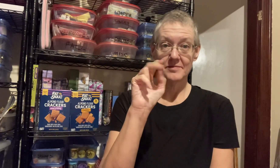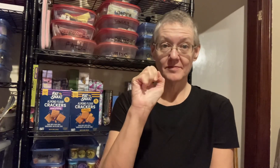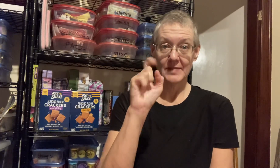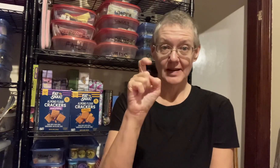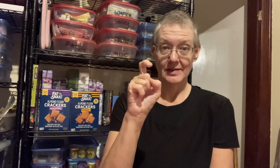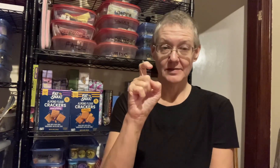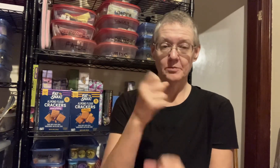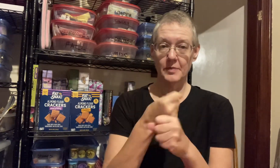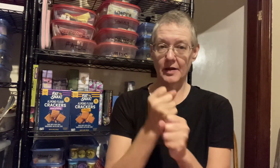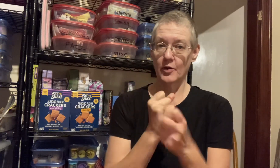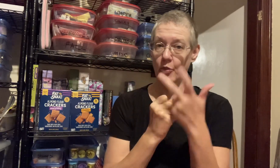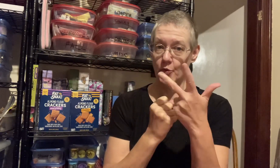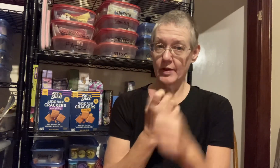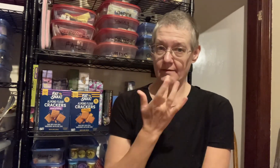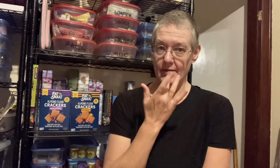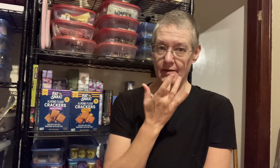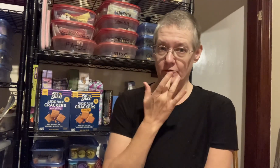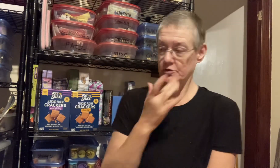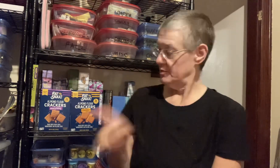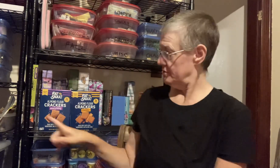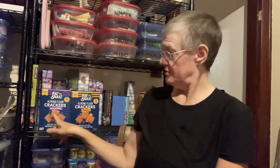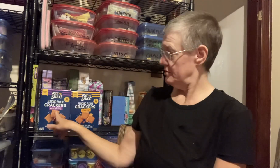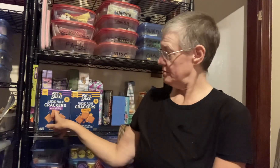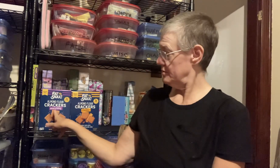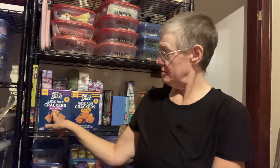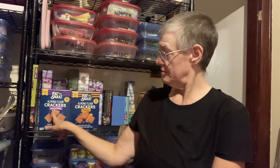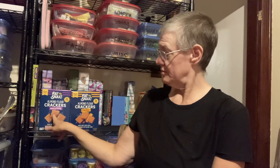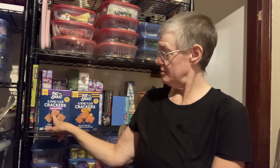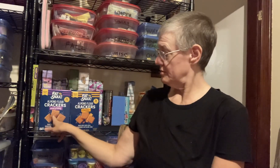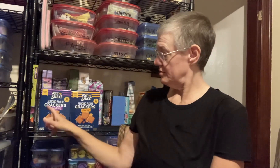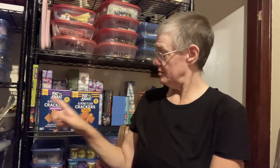Fat Snacks, and they have 3 varieties.